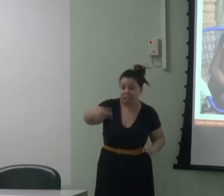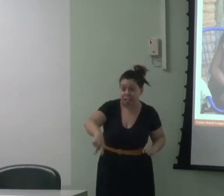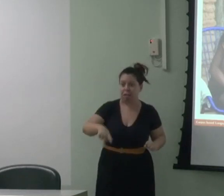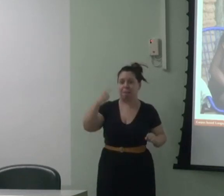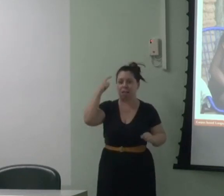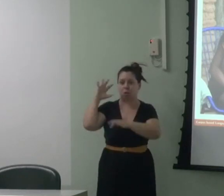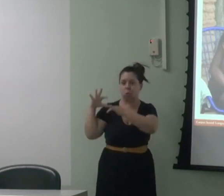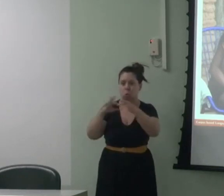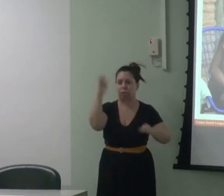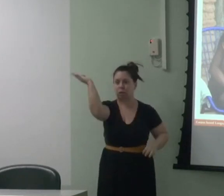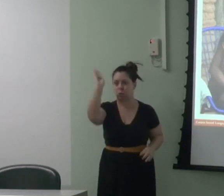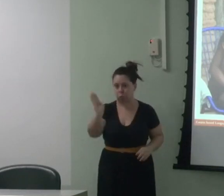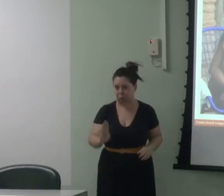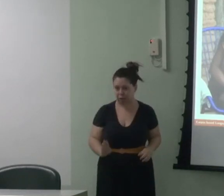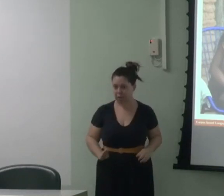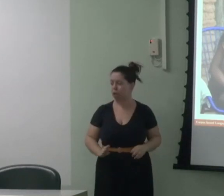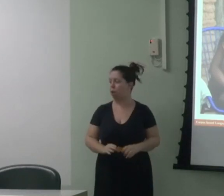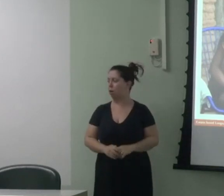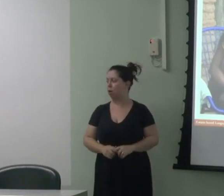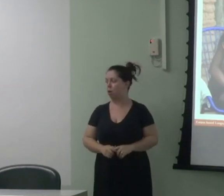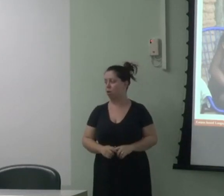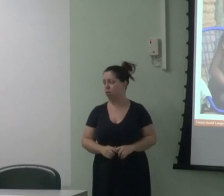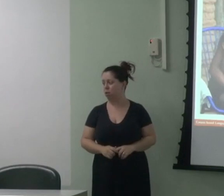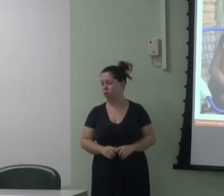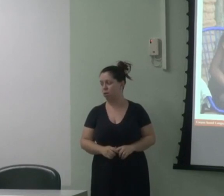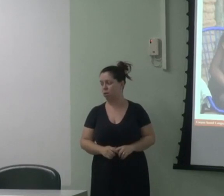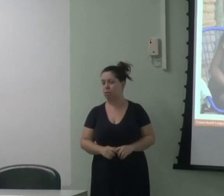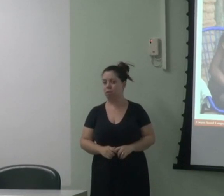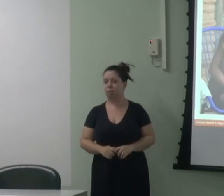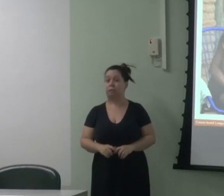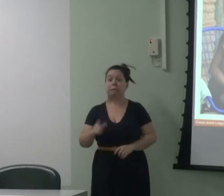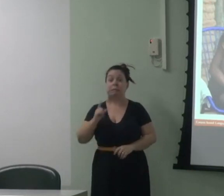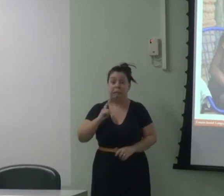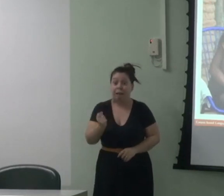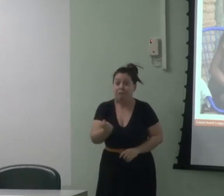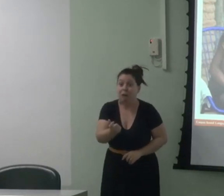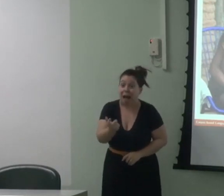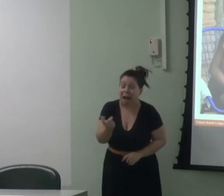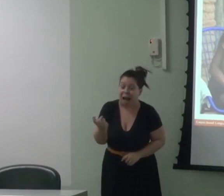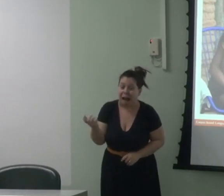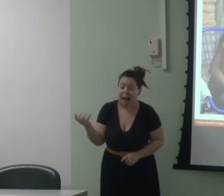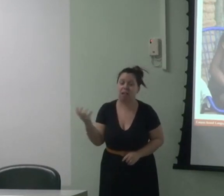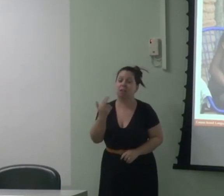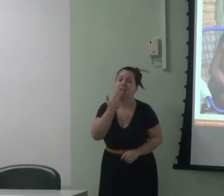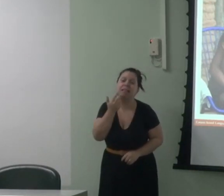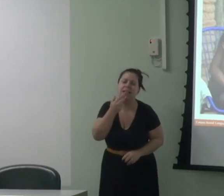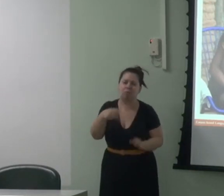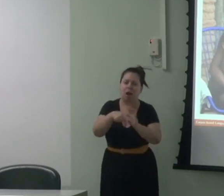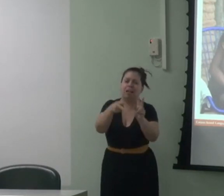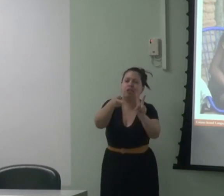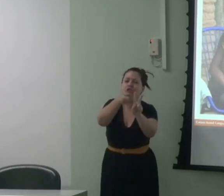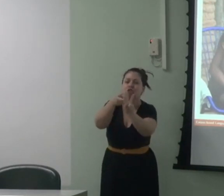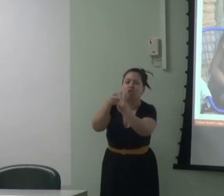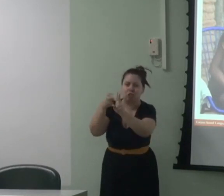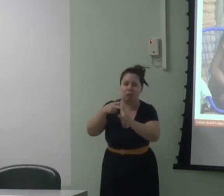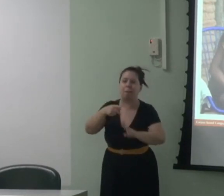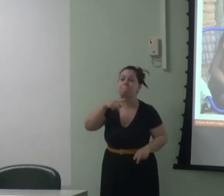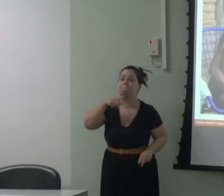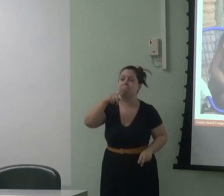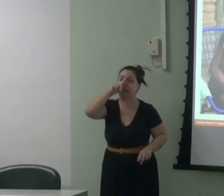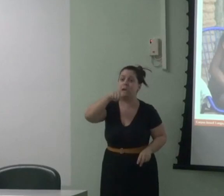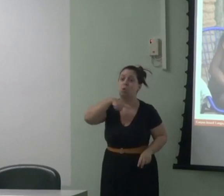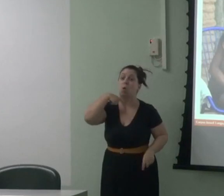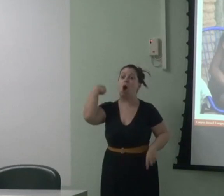have a growing number of endangered languages being documented, including syntax